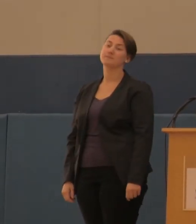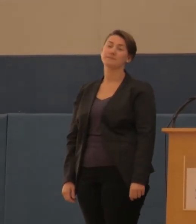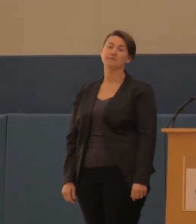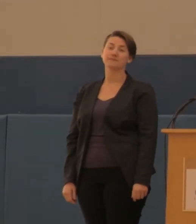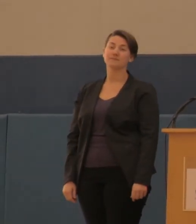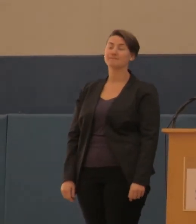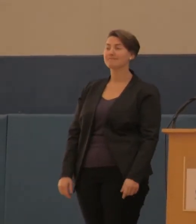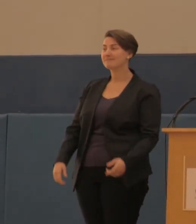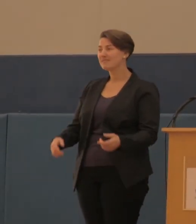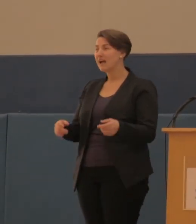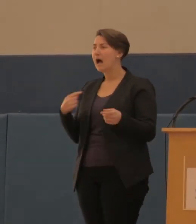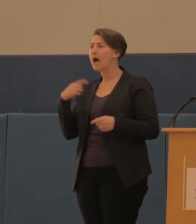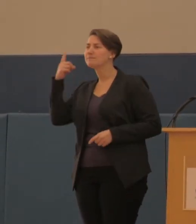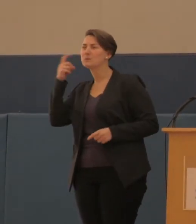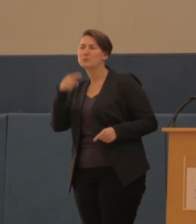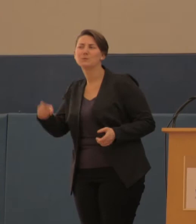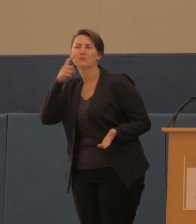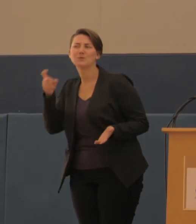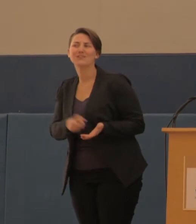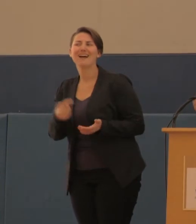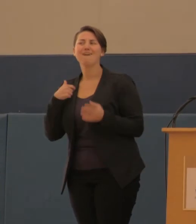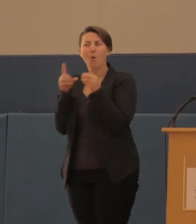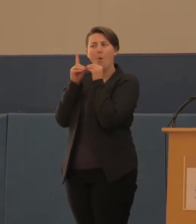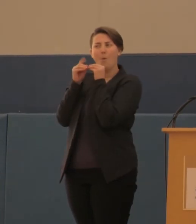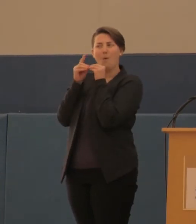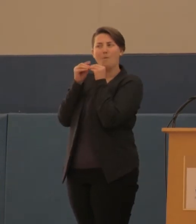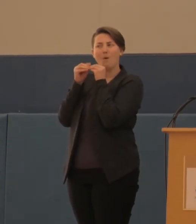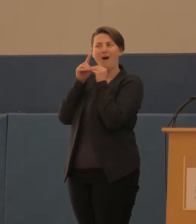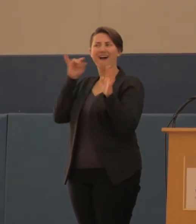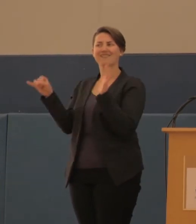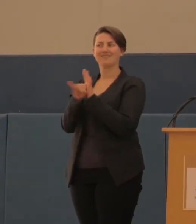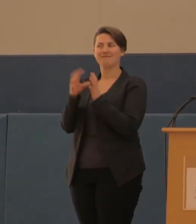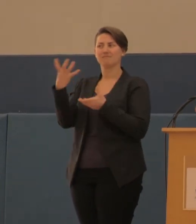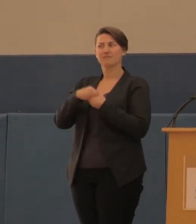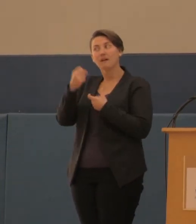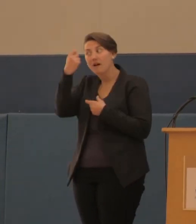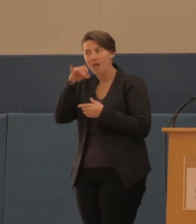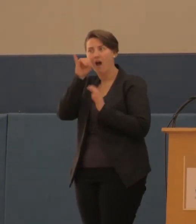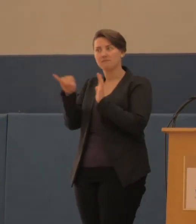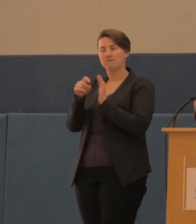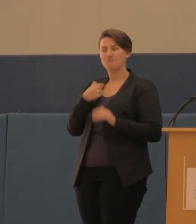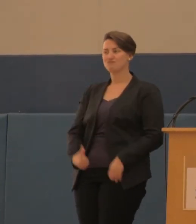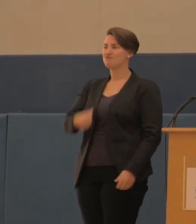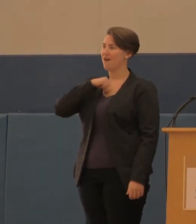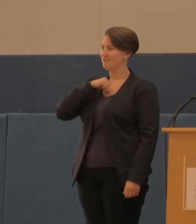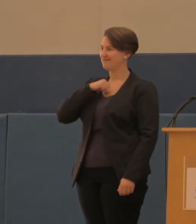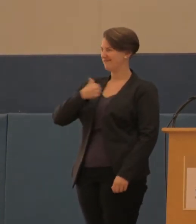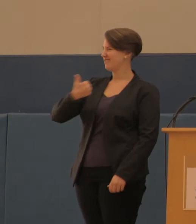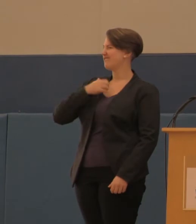And as I'm sure you've already gathered, there's one other identity, one I'm very proud of. And that's the fact that I